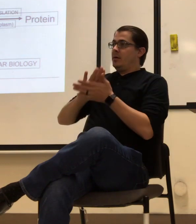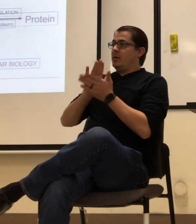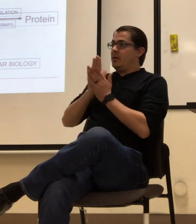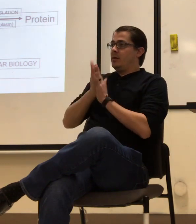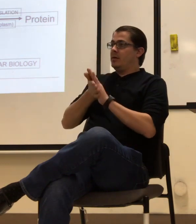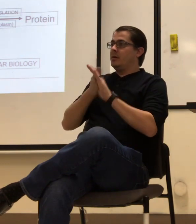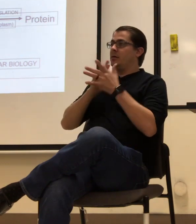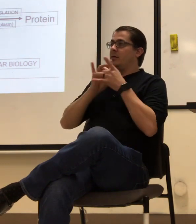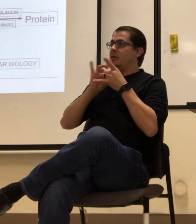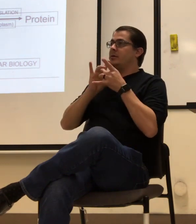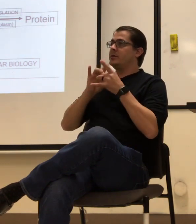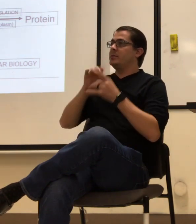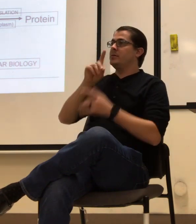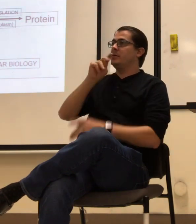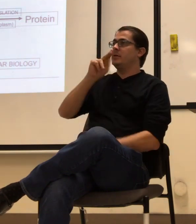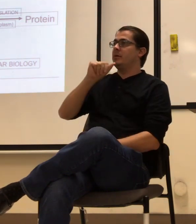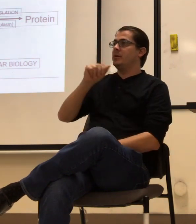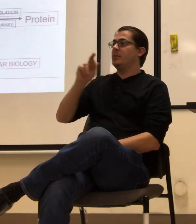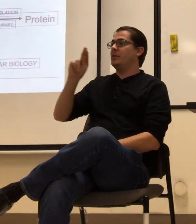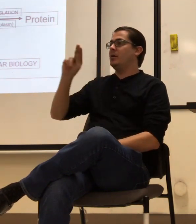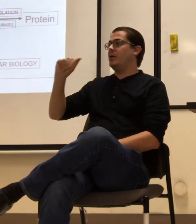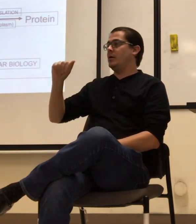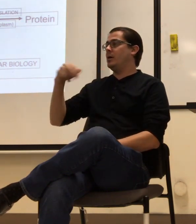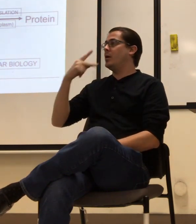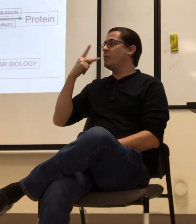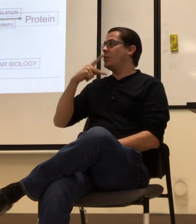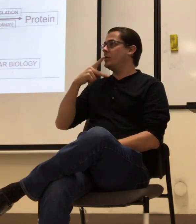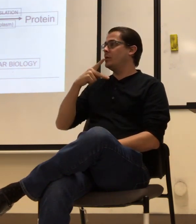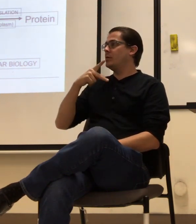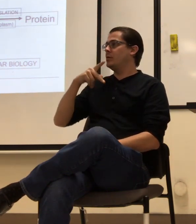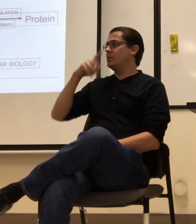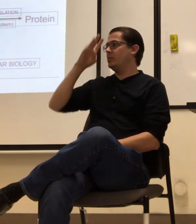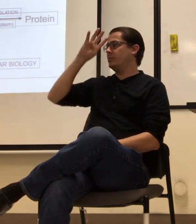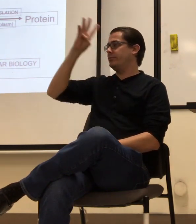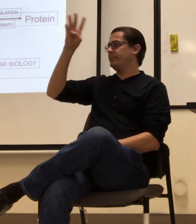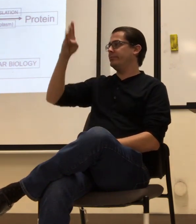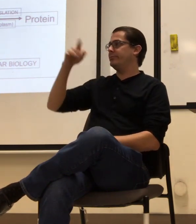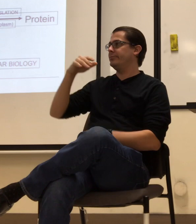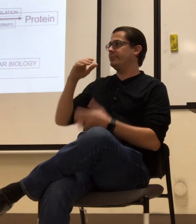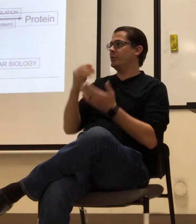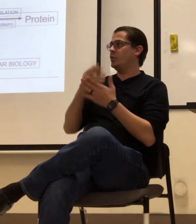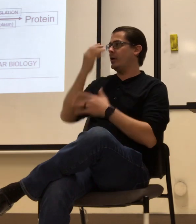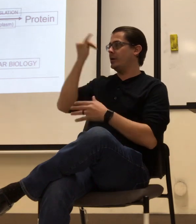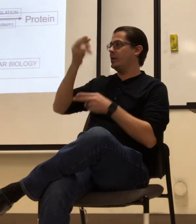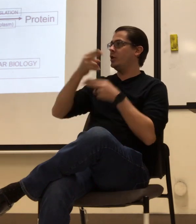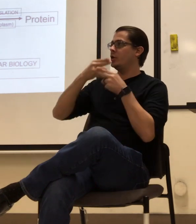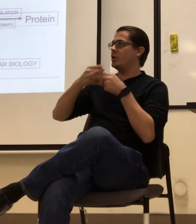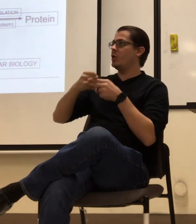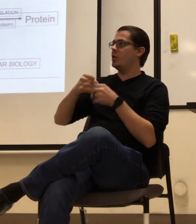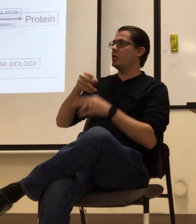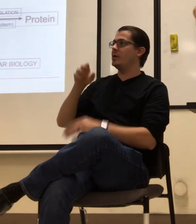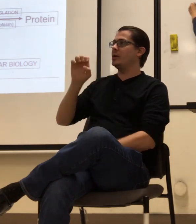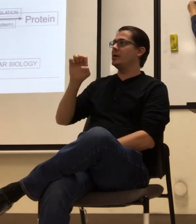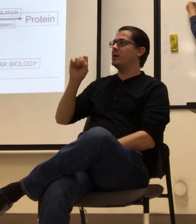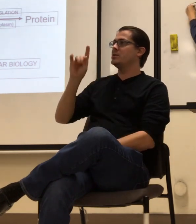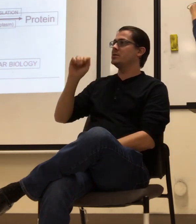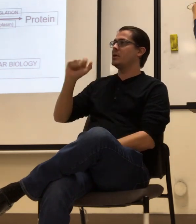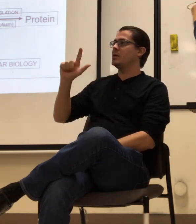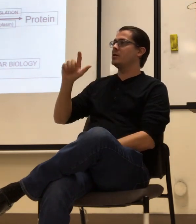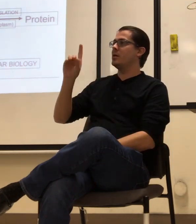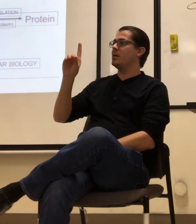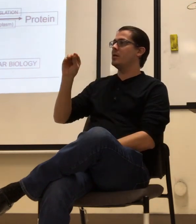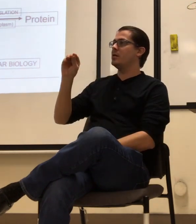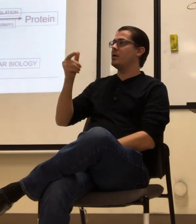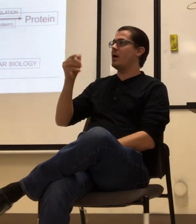the relationship between DNA, RNA, and protein. And they came up with this idea as early as 1953. It's called the central dogma.